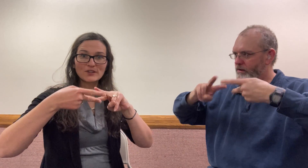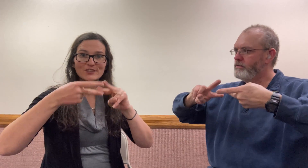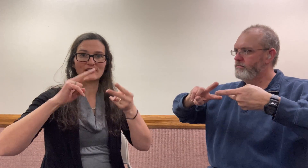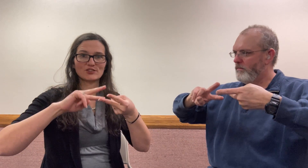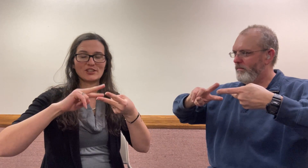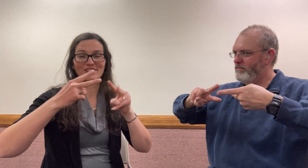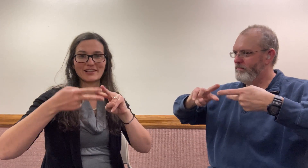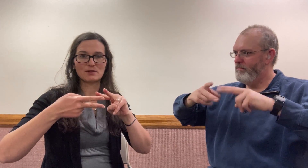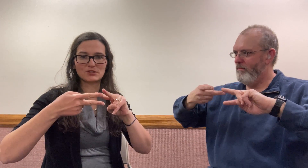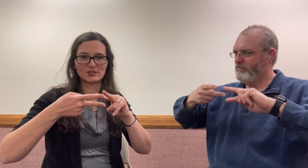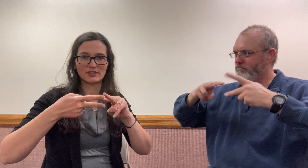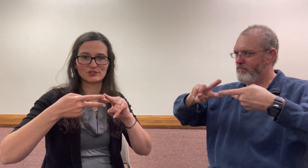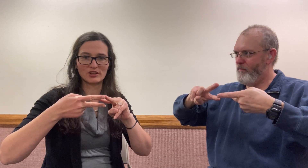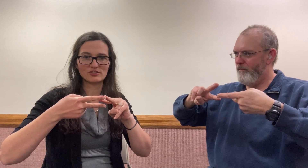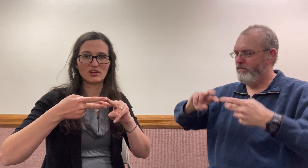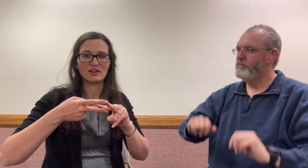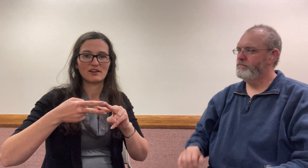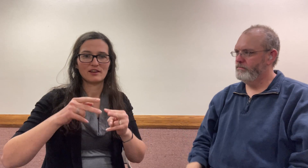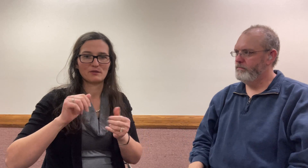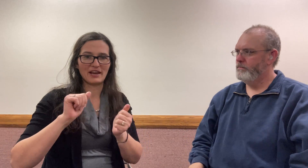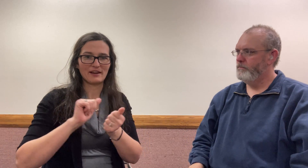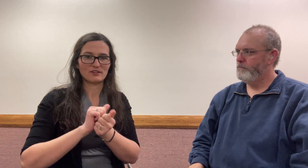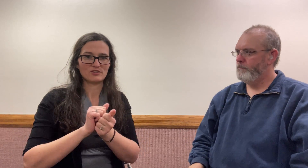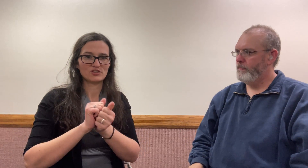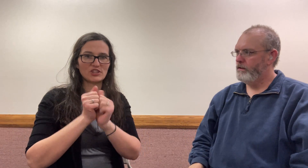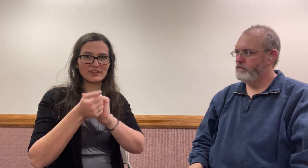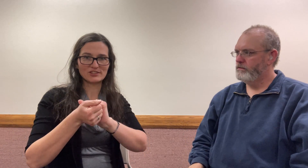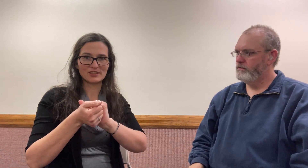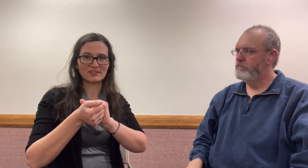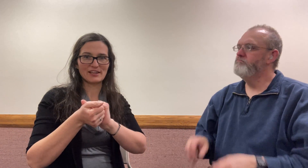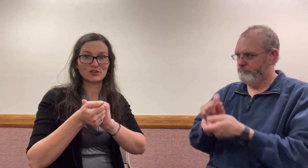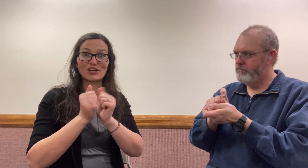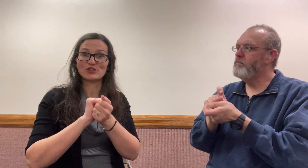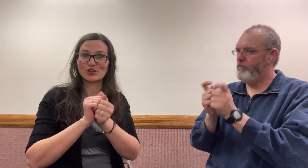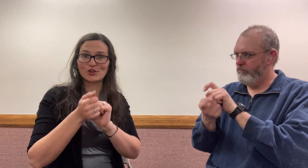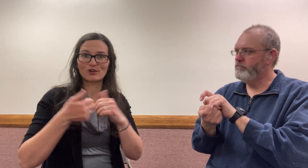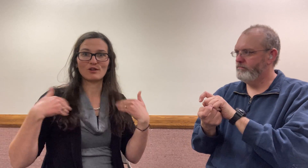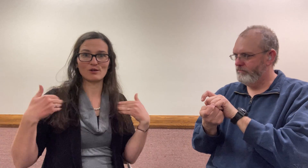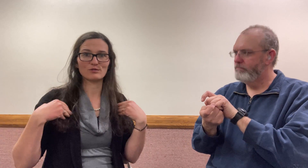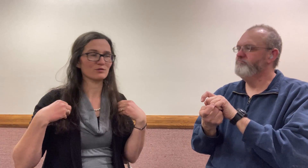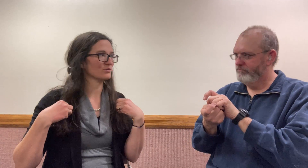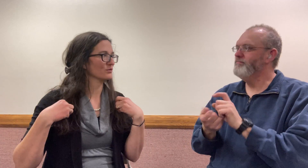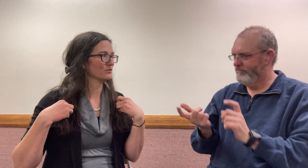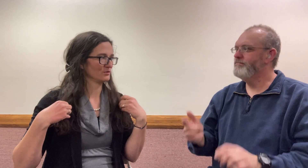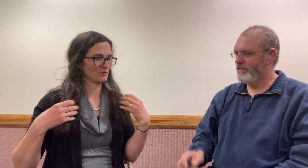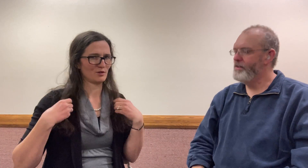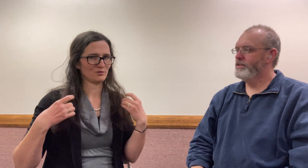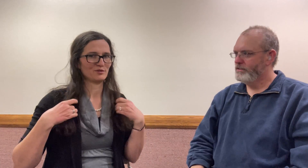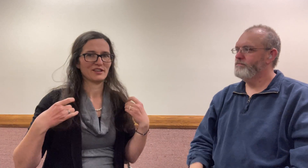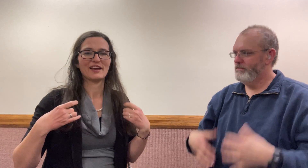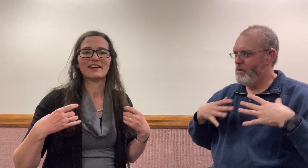person exchanging, like a missionary exchange. And then we had changing, like changing your clothes.